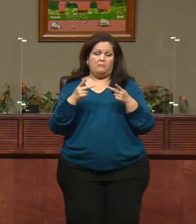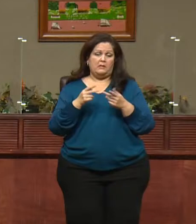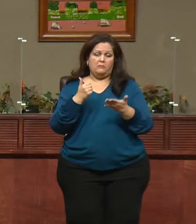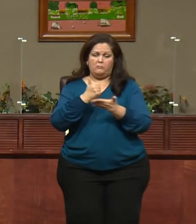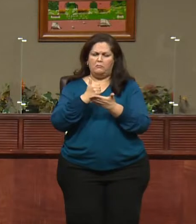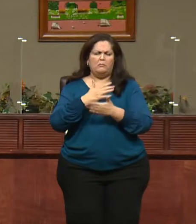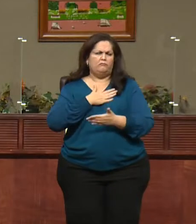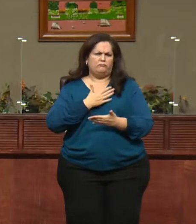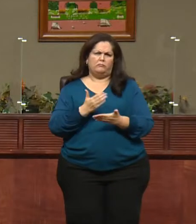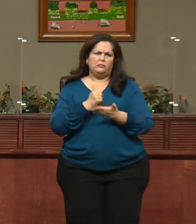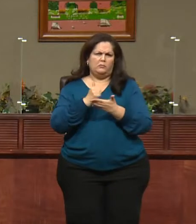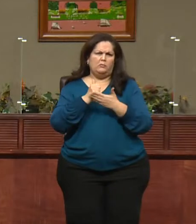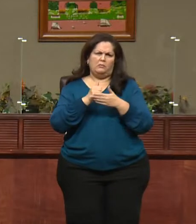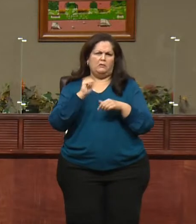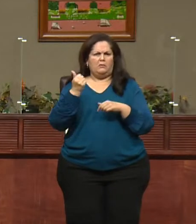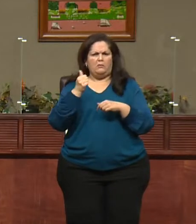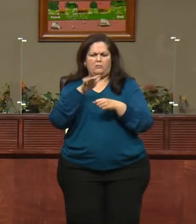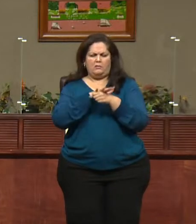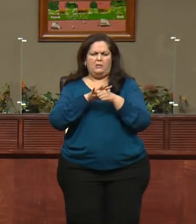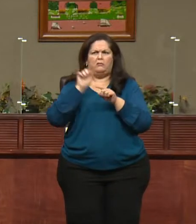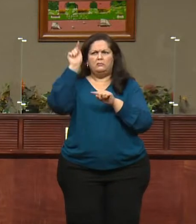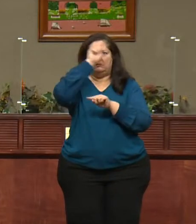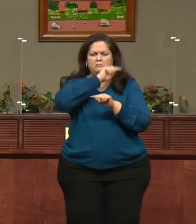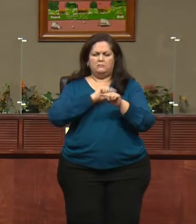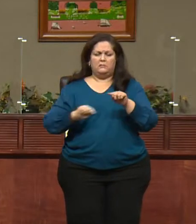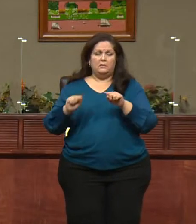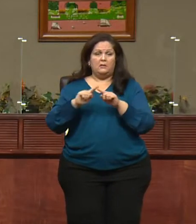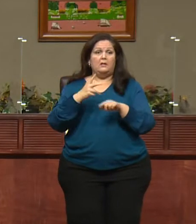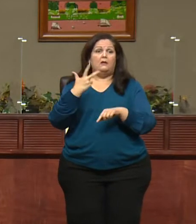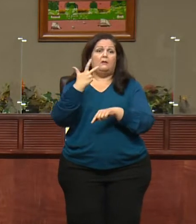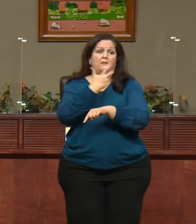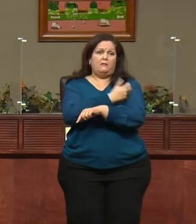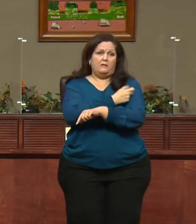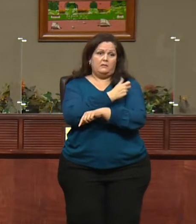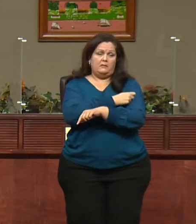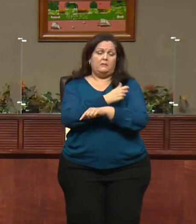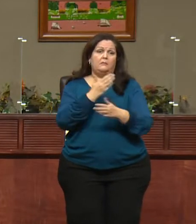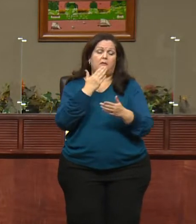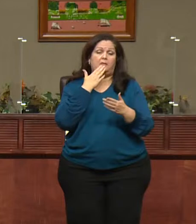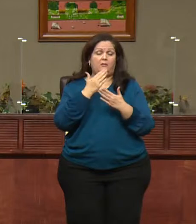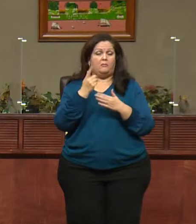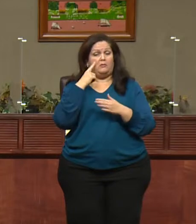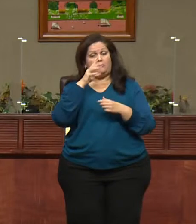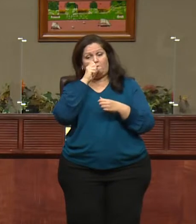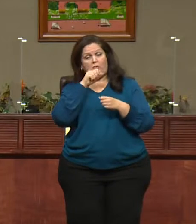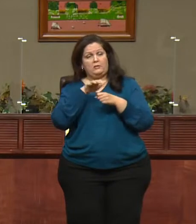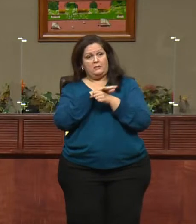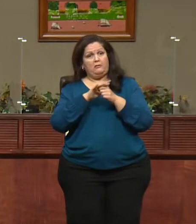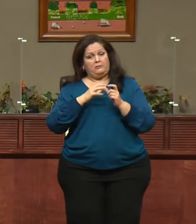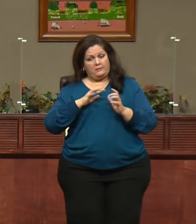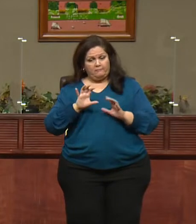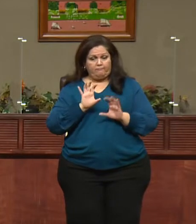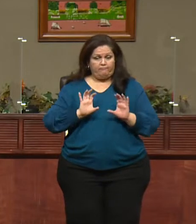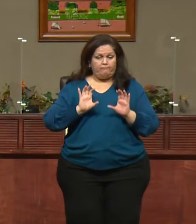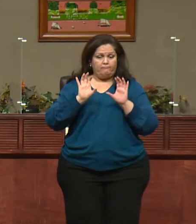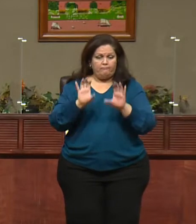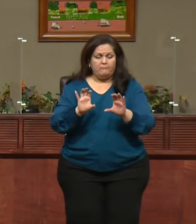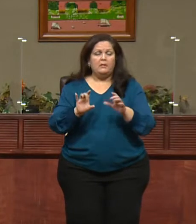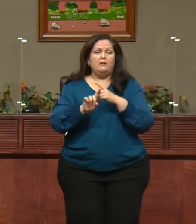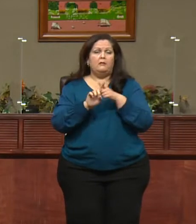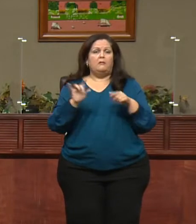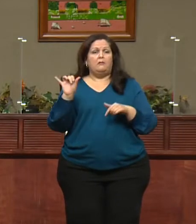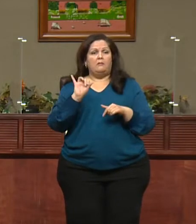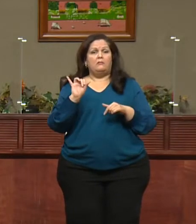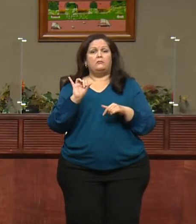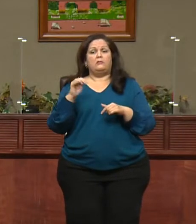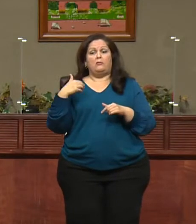communities, and not only vaccinating, thanks to the investment that the county did, we also being able to hold all the